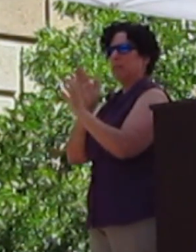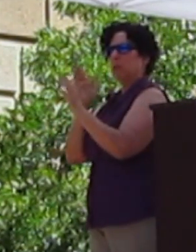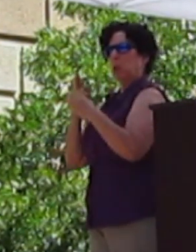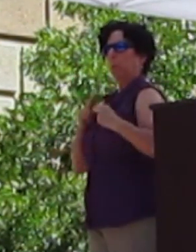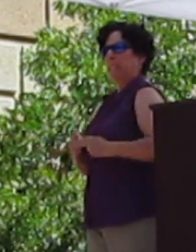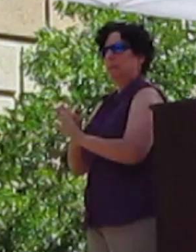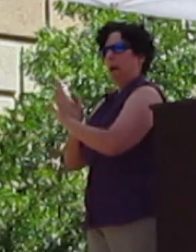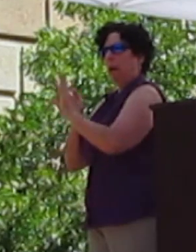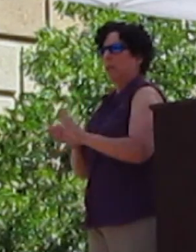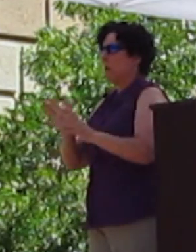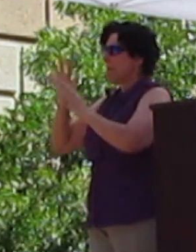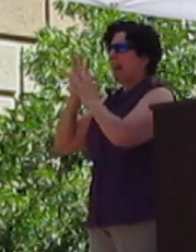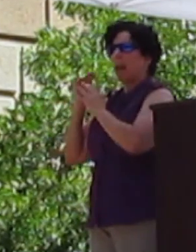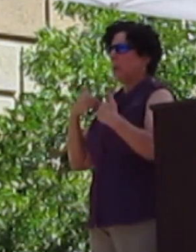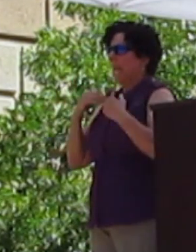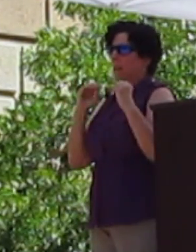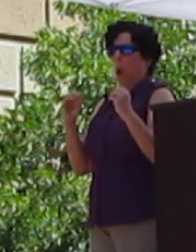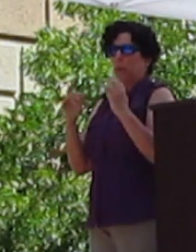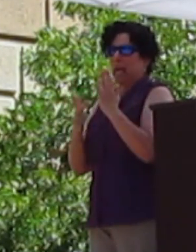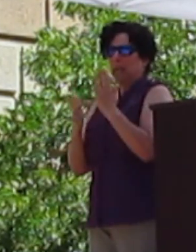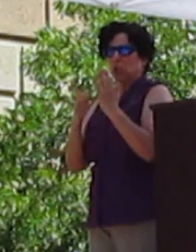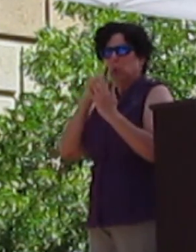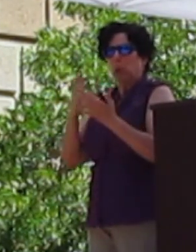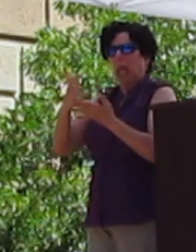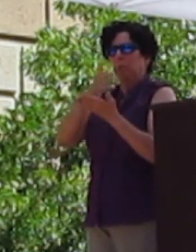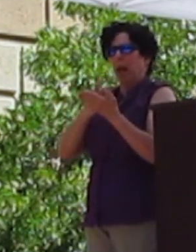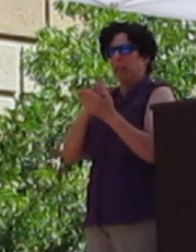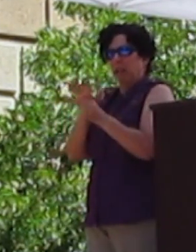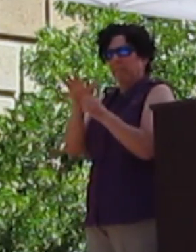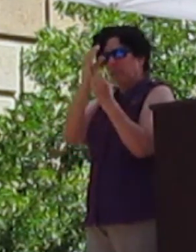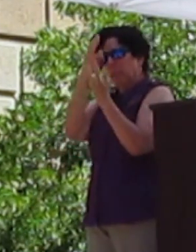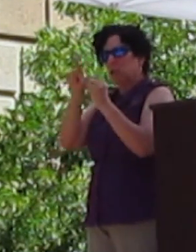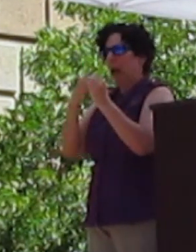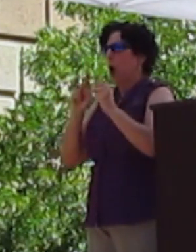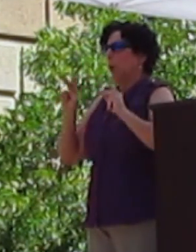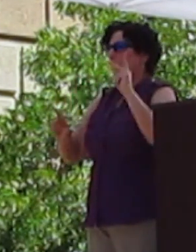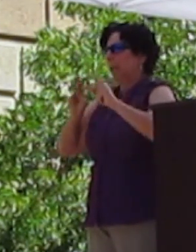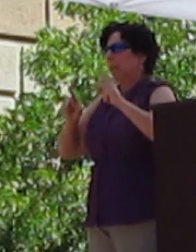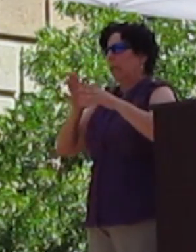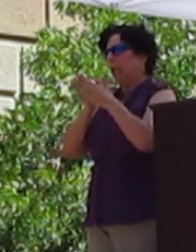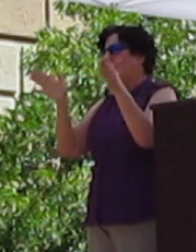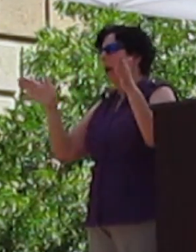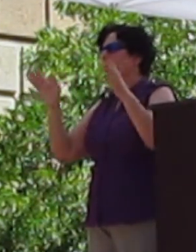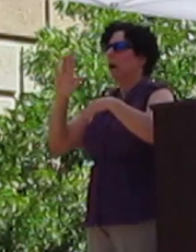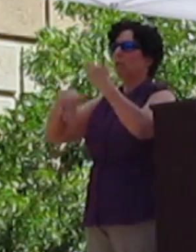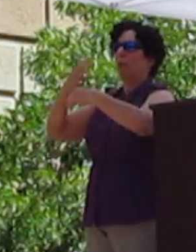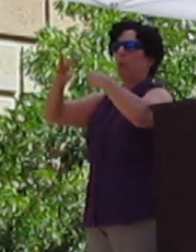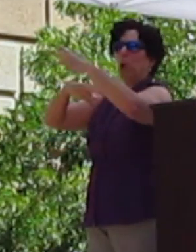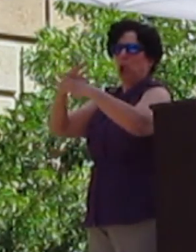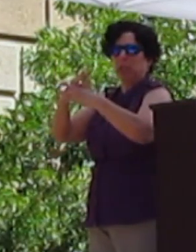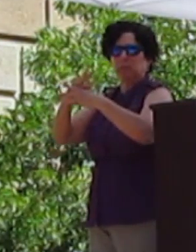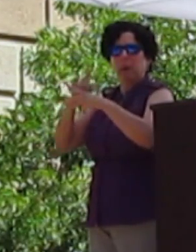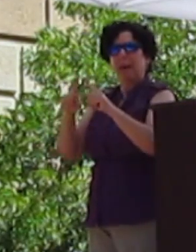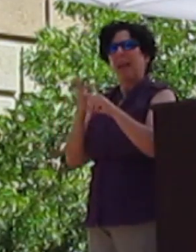time because back then we didn't have the technology it takes to compile enough information about humanity on a global scale. But after